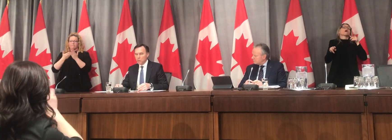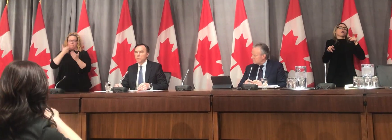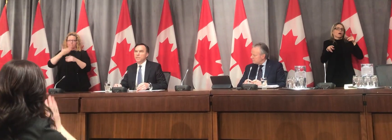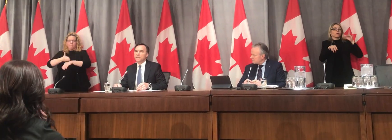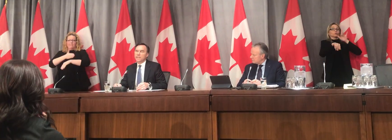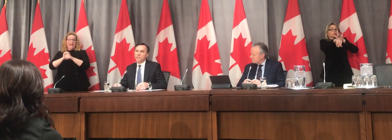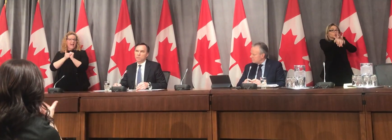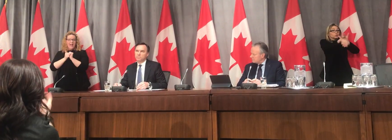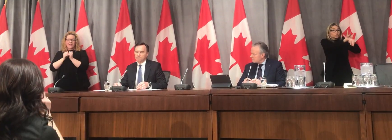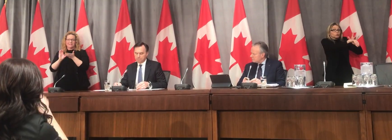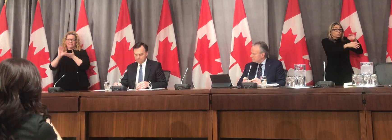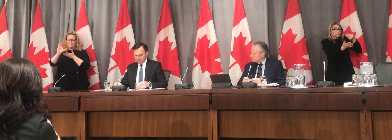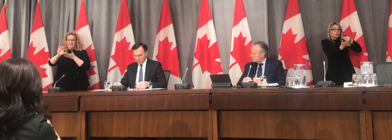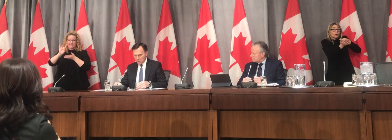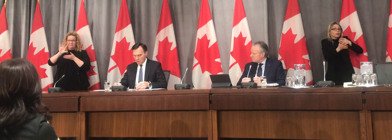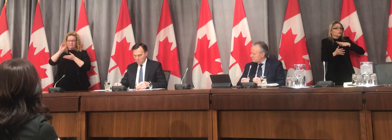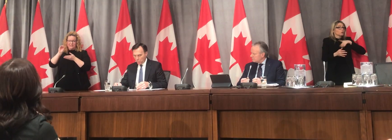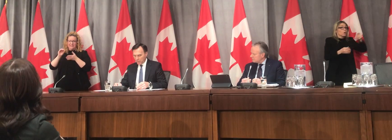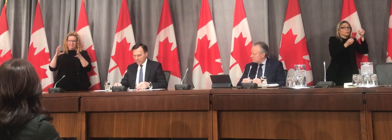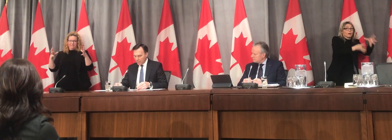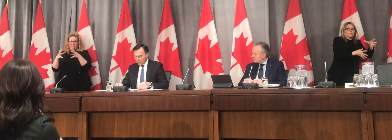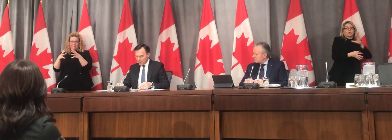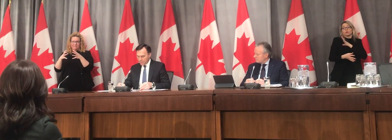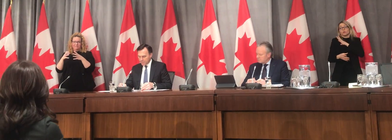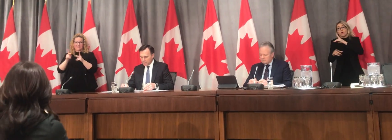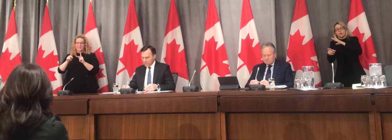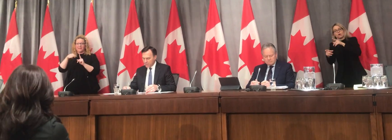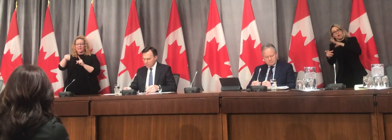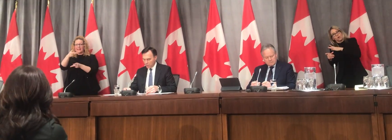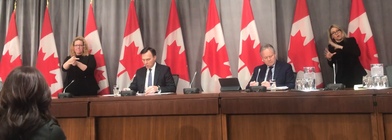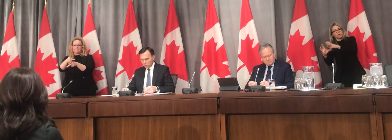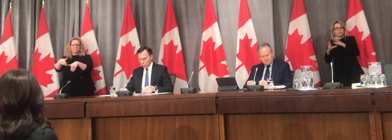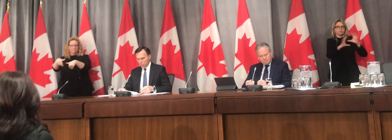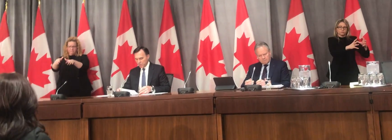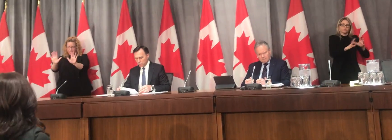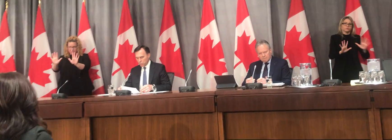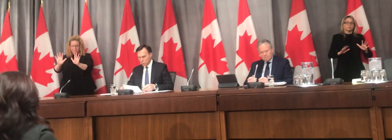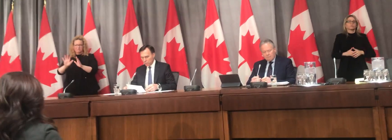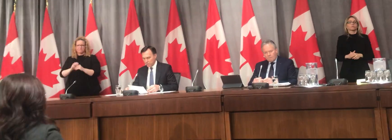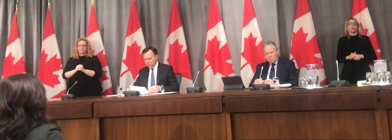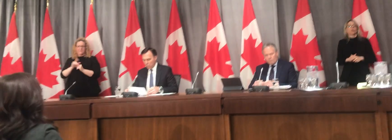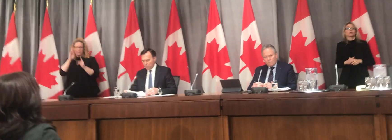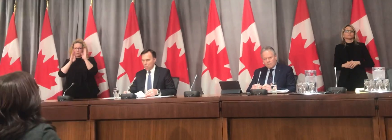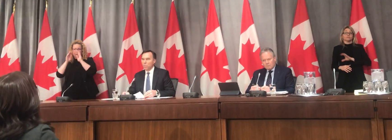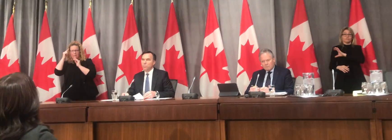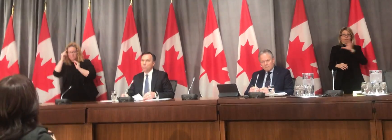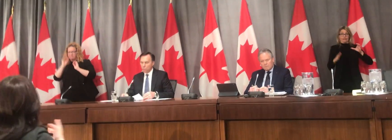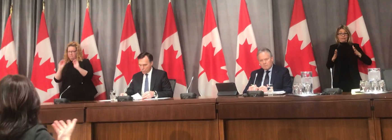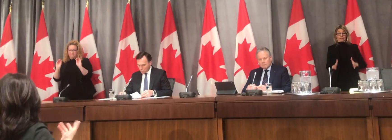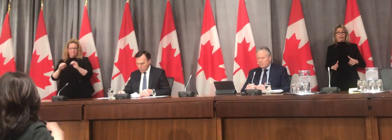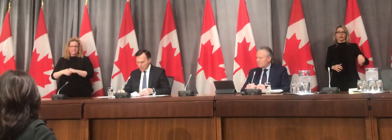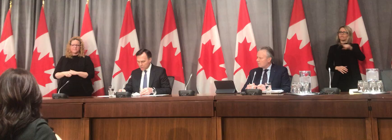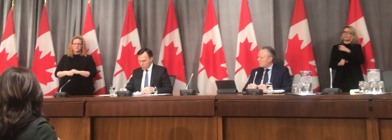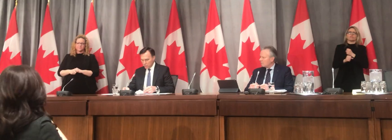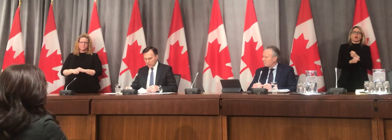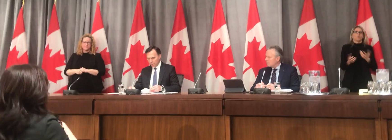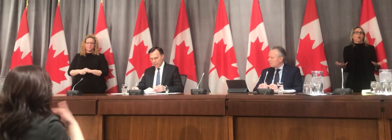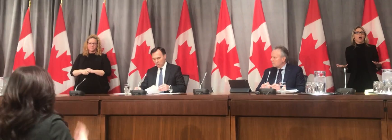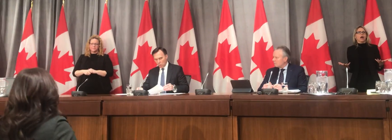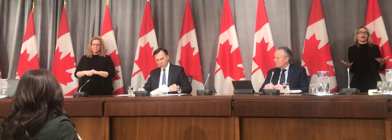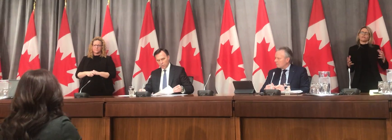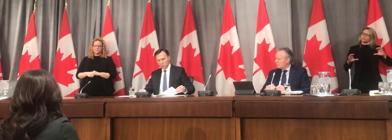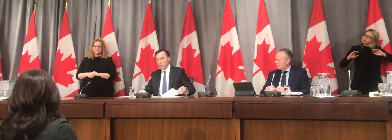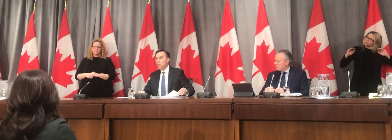l'économie dans ces actions. Pour les Canadiens, cela signifie que nous faisons tout ce qu'il faut pour vous